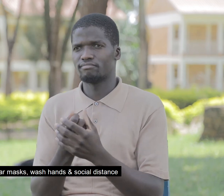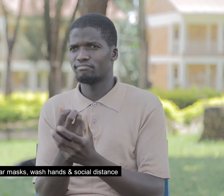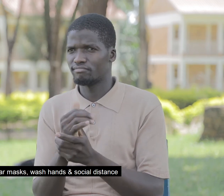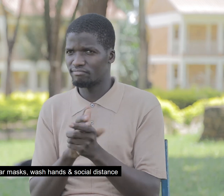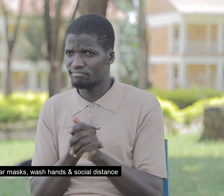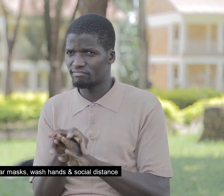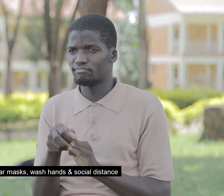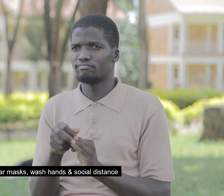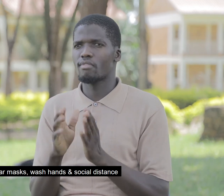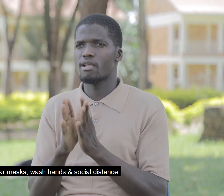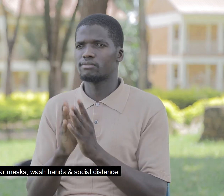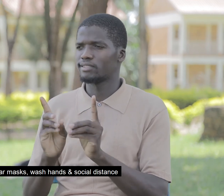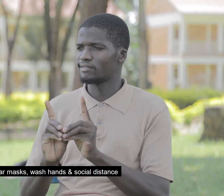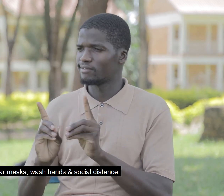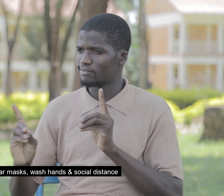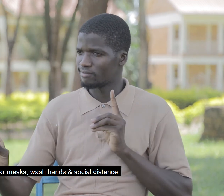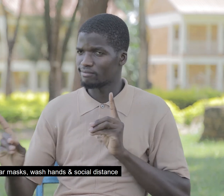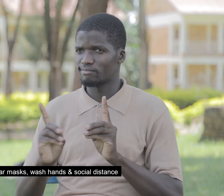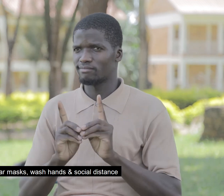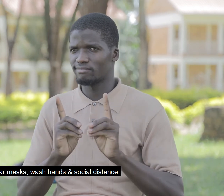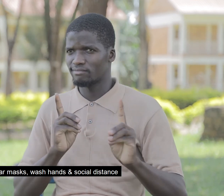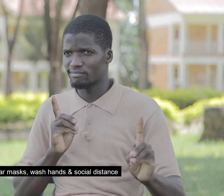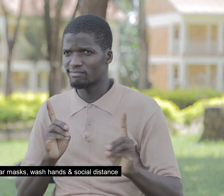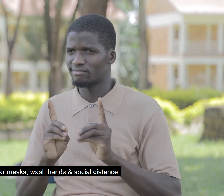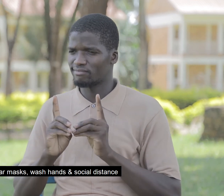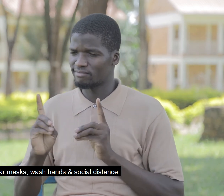wash hands, and social distance.